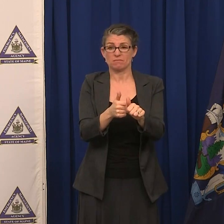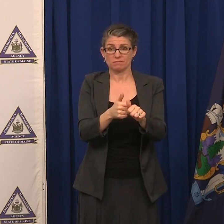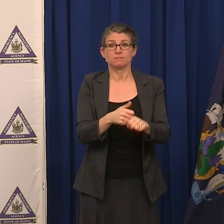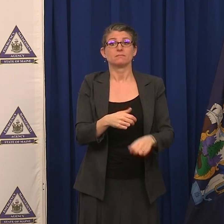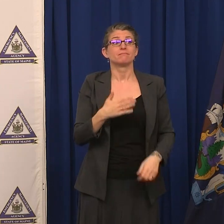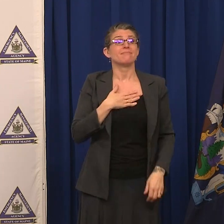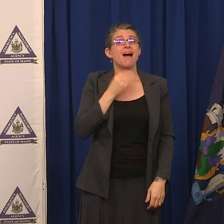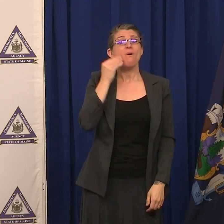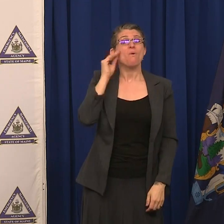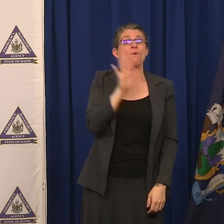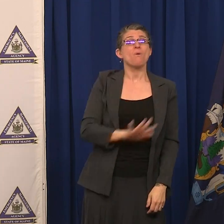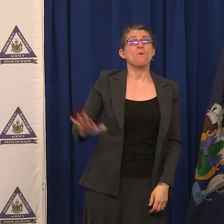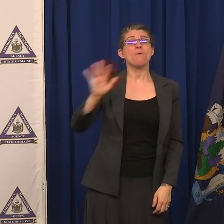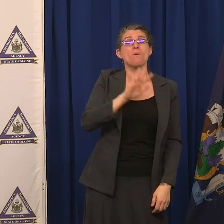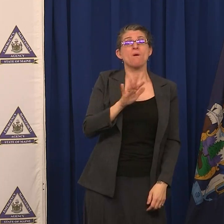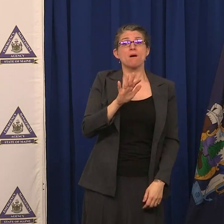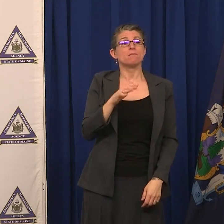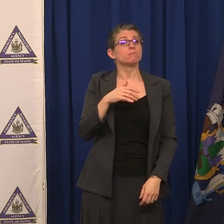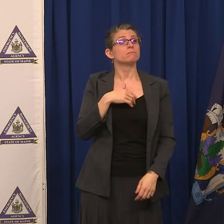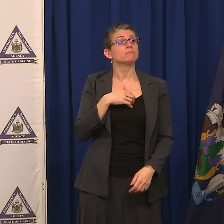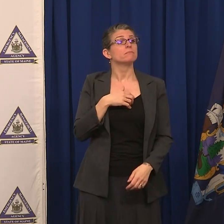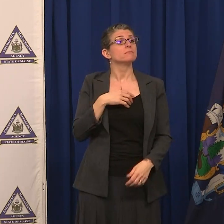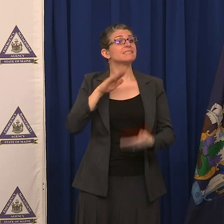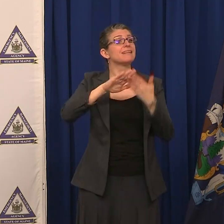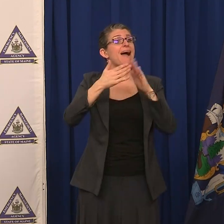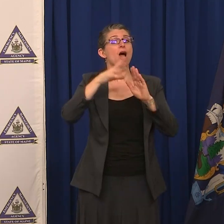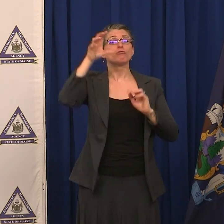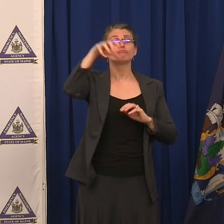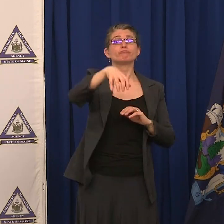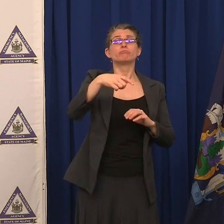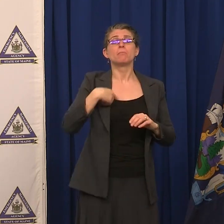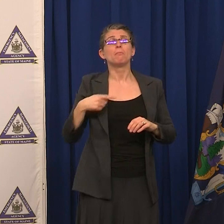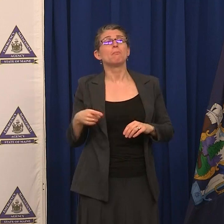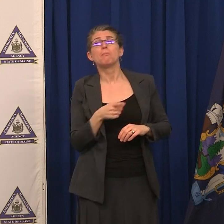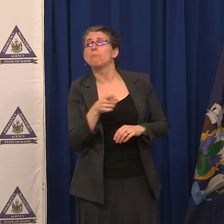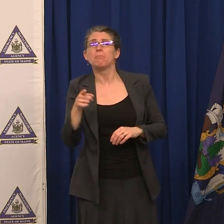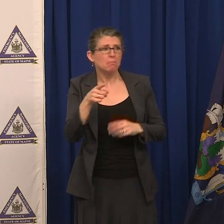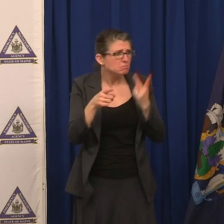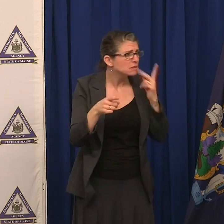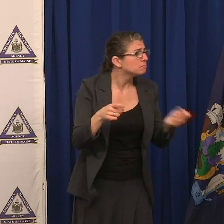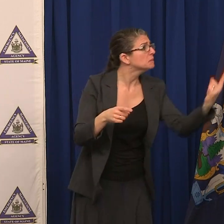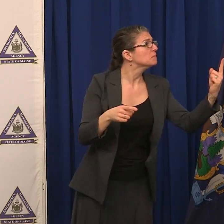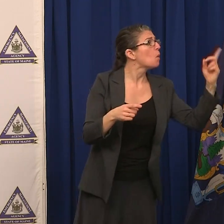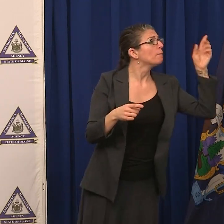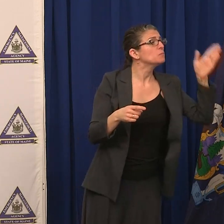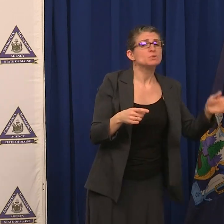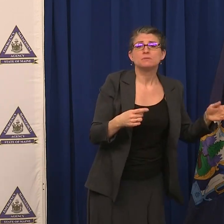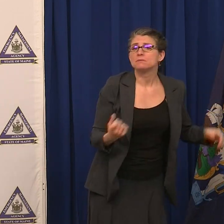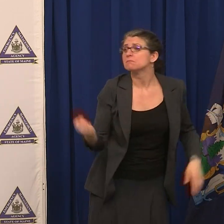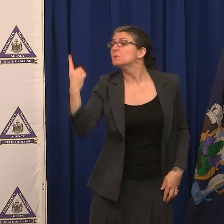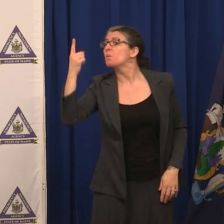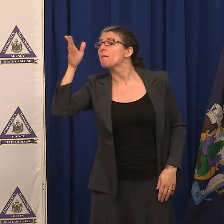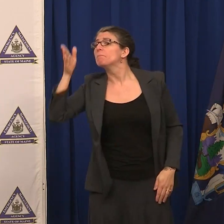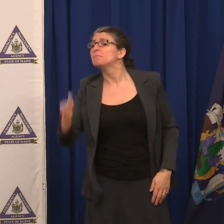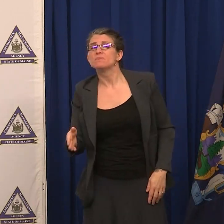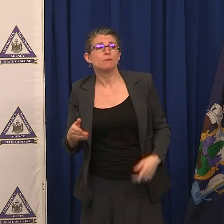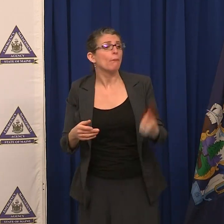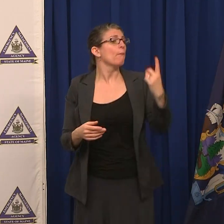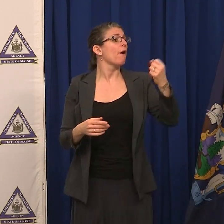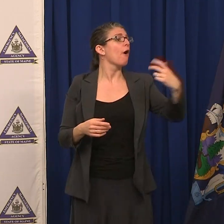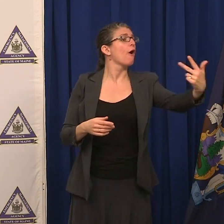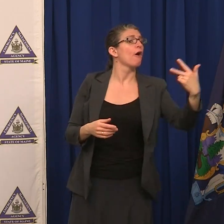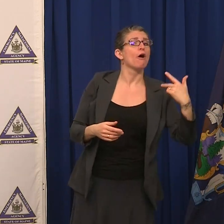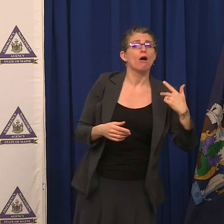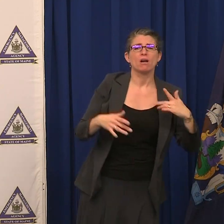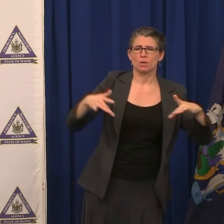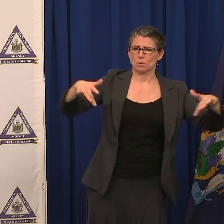it's there's activity, but it's what it should be. Friday night, my family and I got